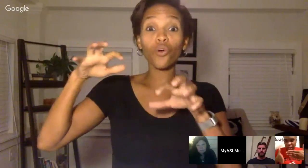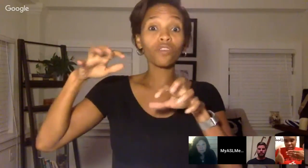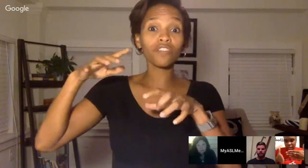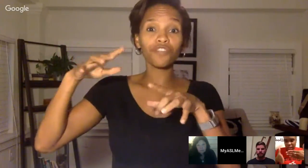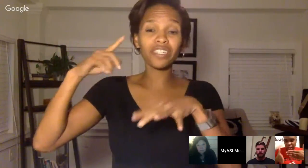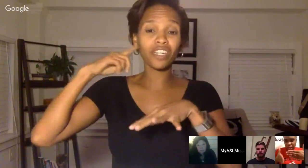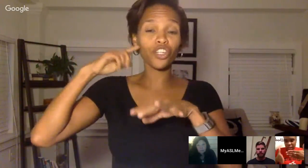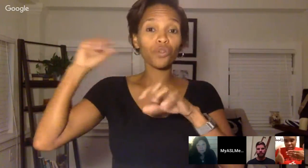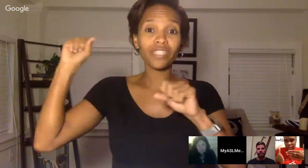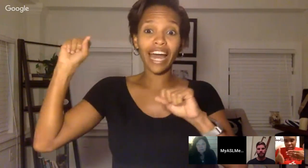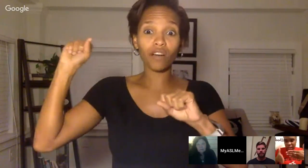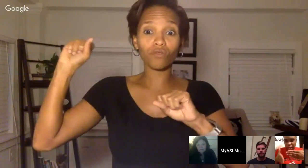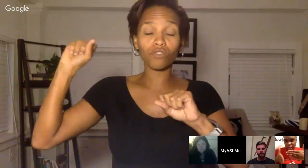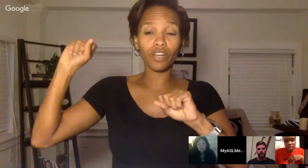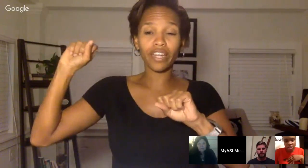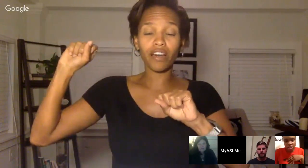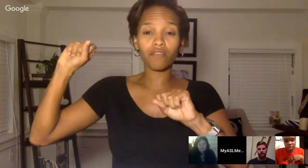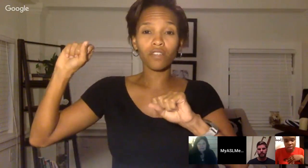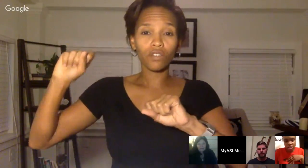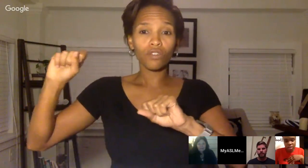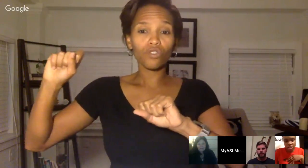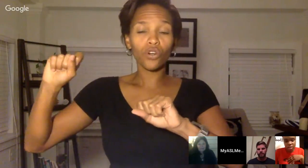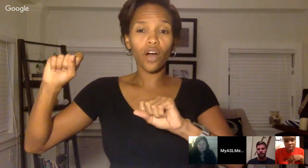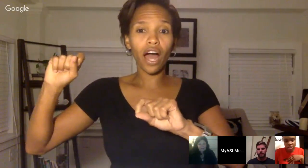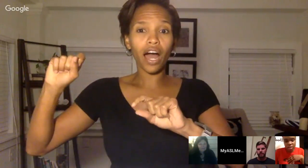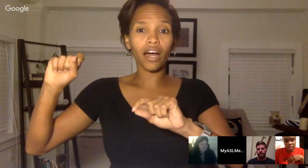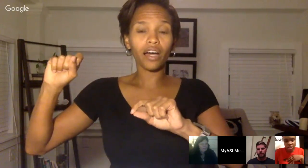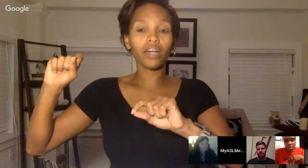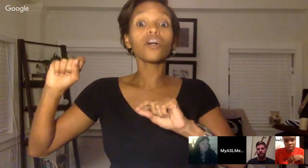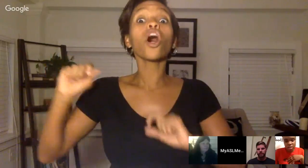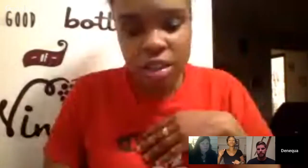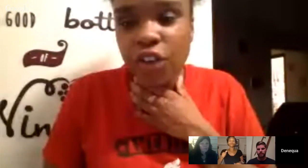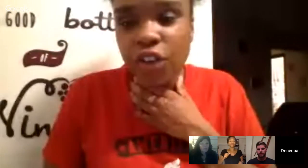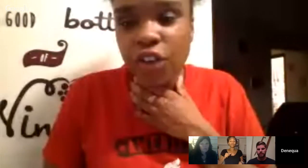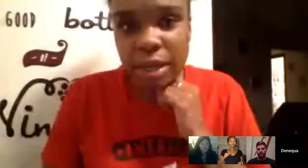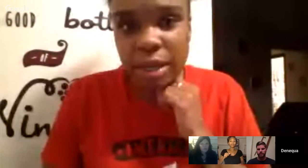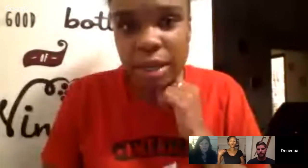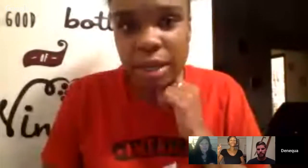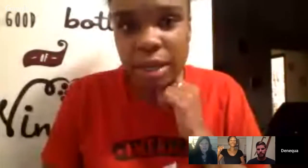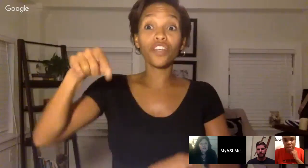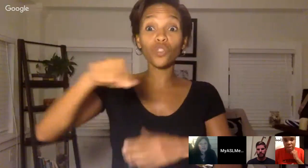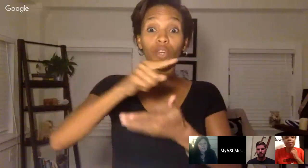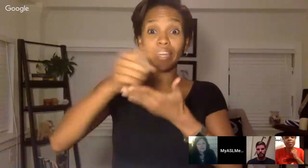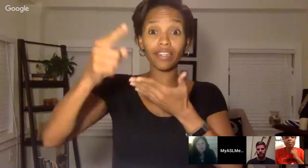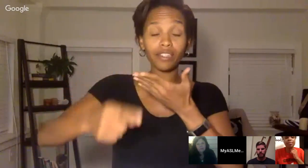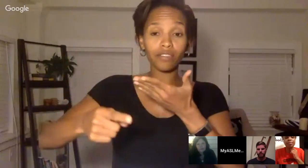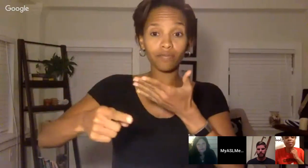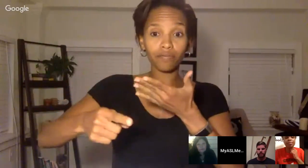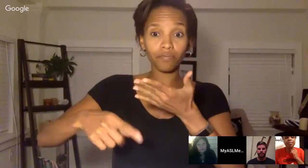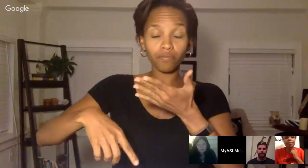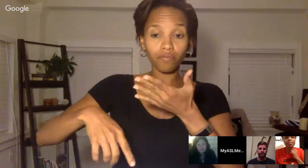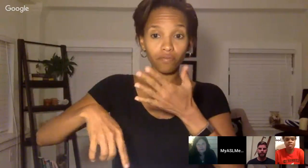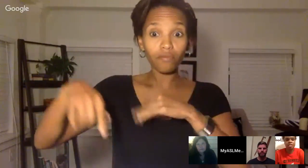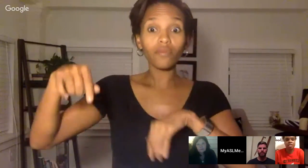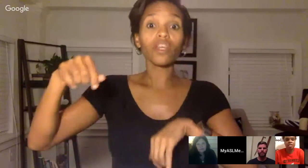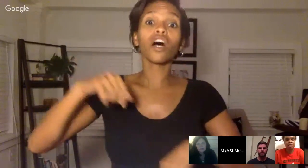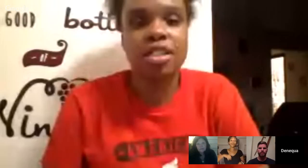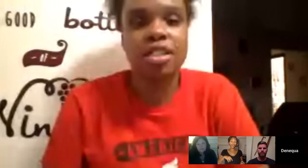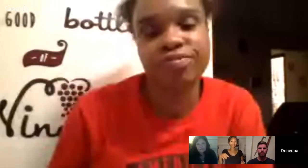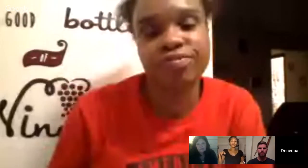You're totally freezing, no sound right now. So For the weekend. Oh, this weekend.